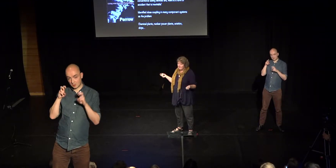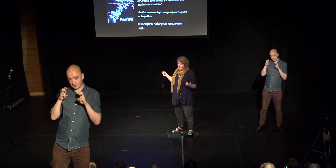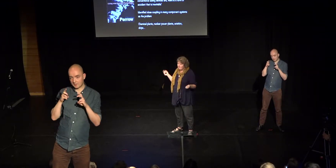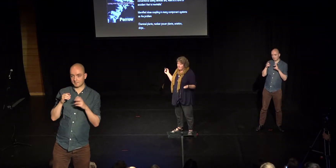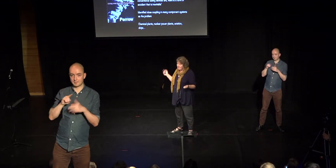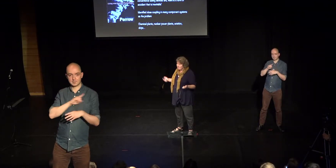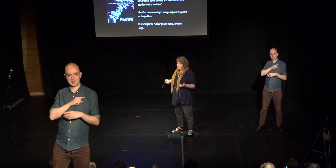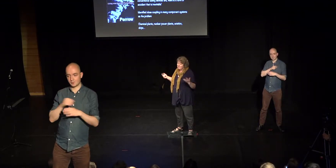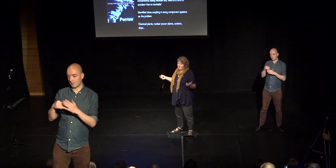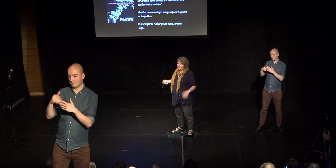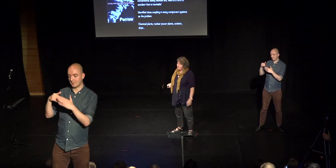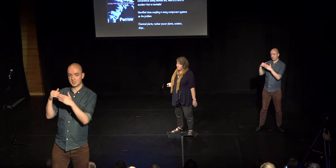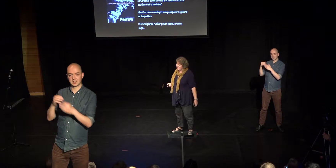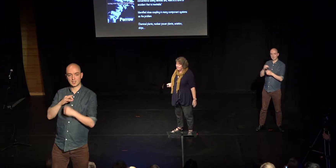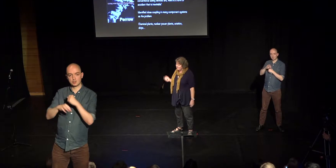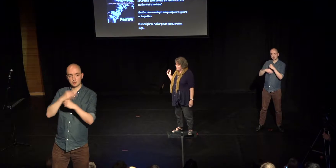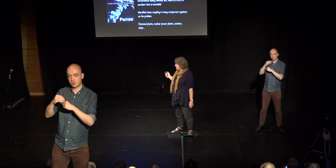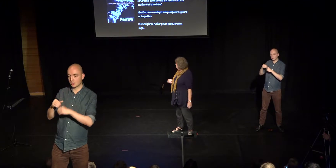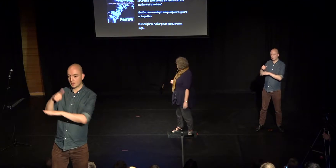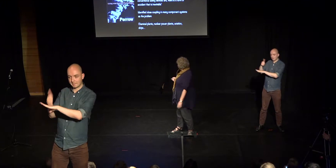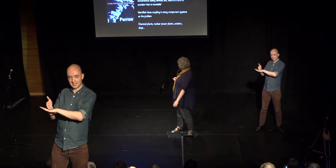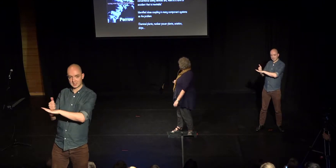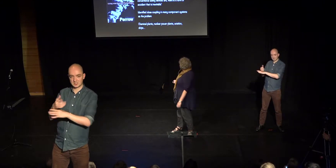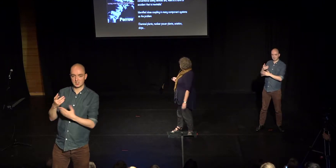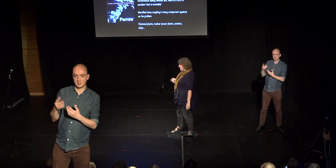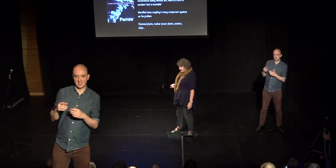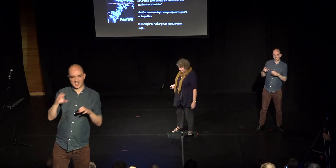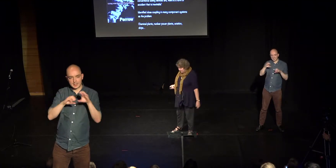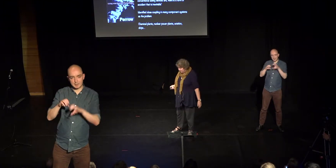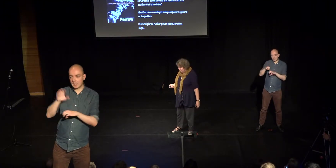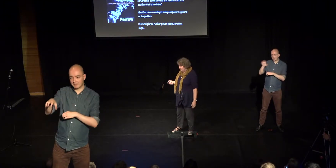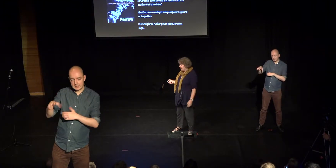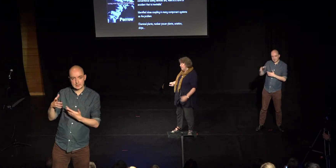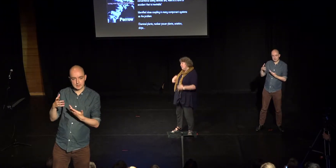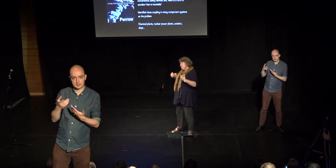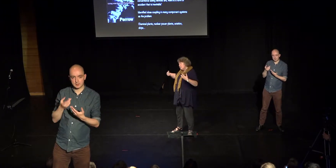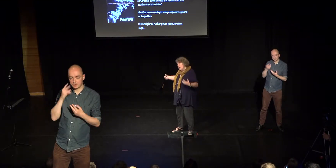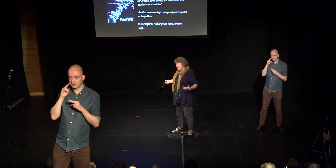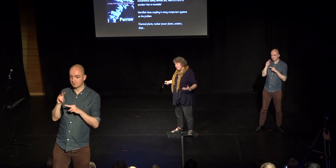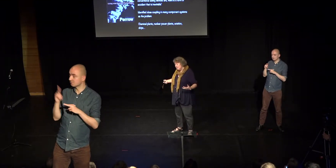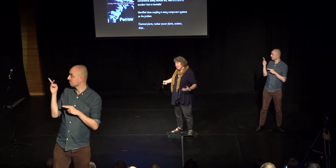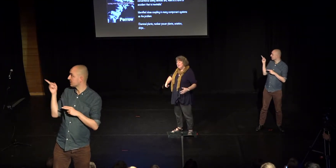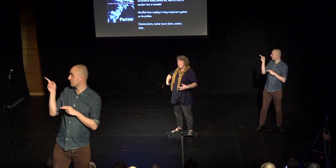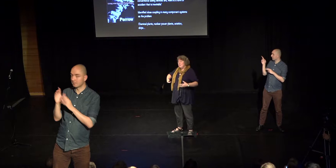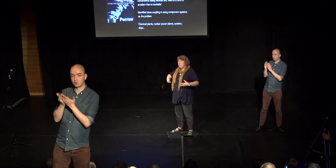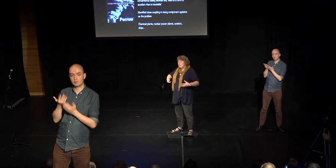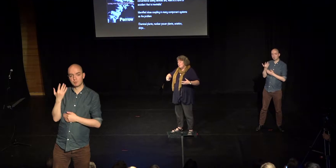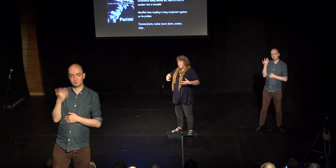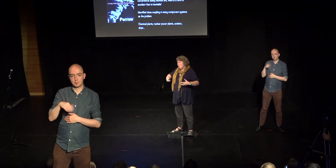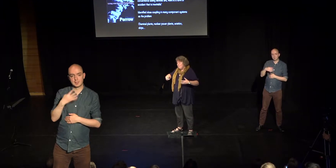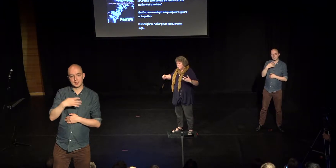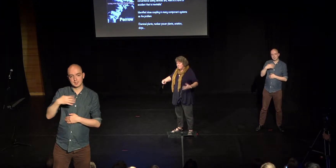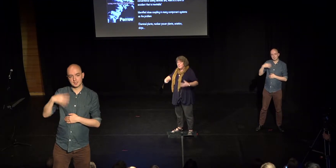And the sort of a really good book, there's a bunch of books on it now, it's Perrow's work, 1984, okay? So the timing